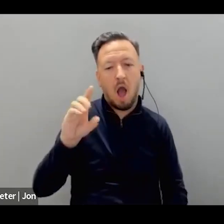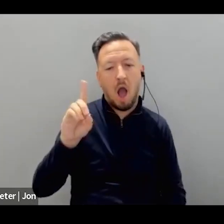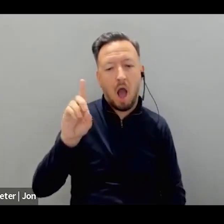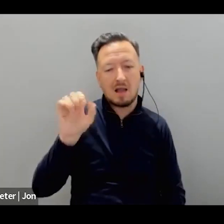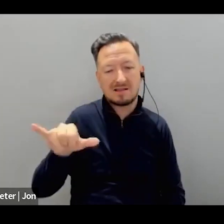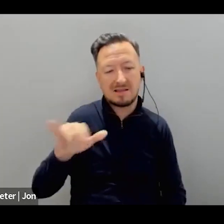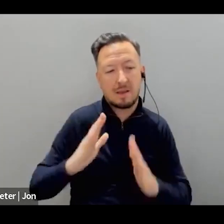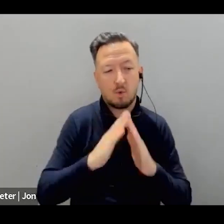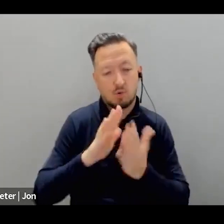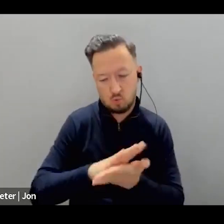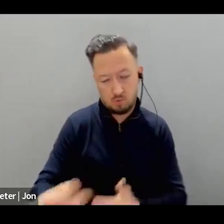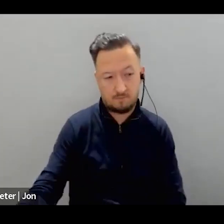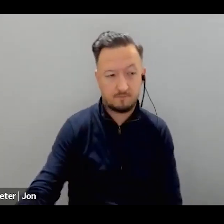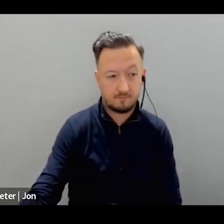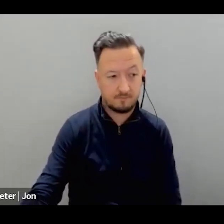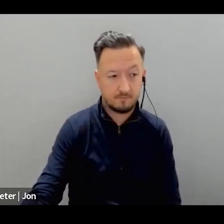School.